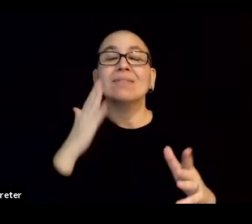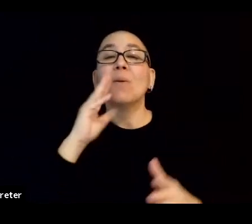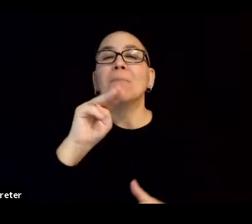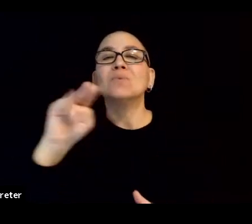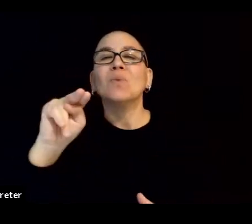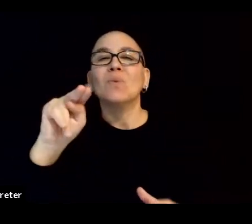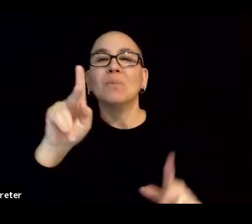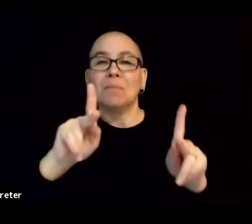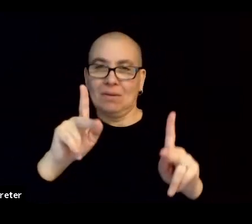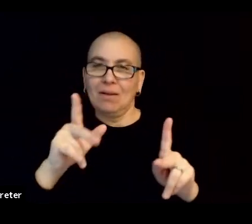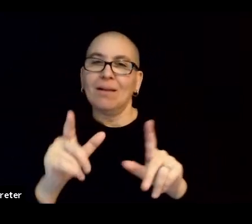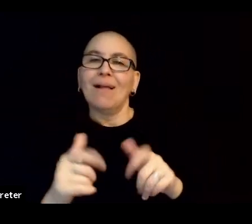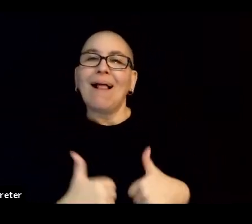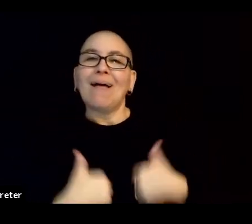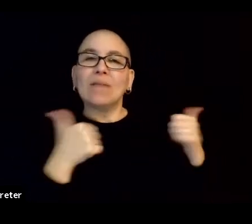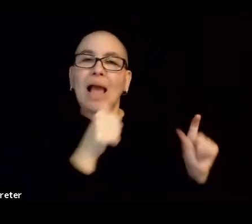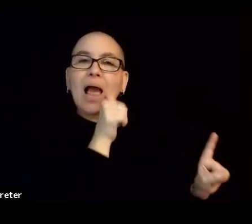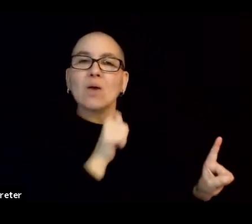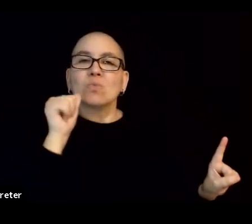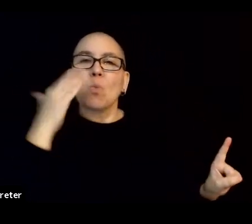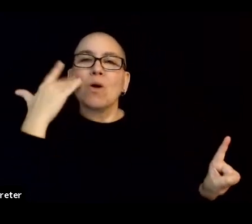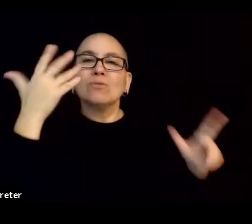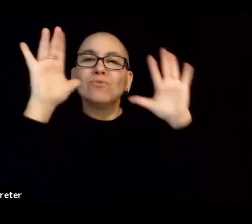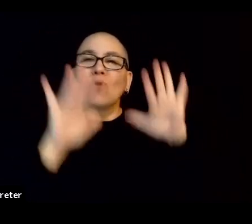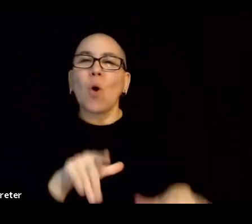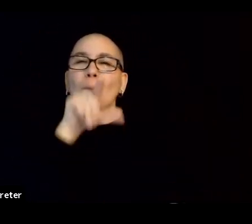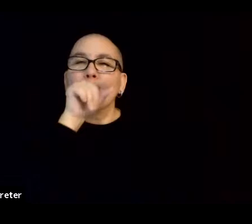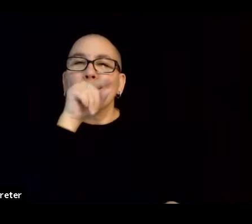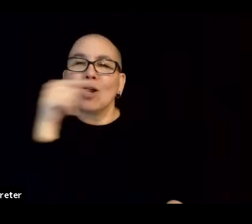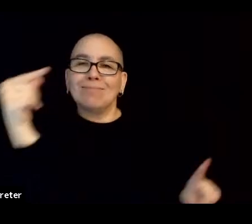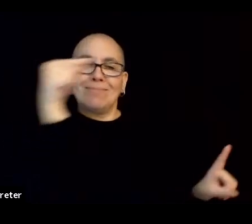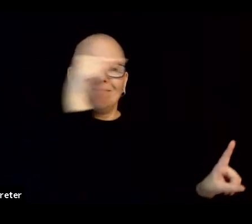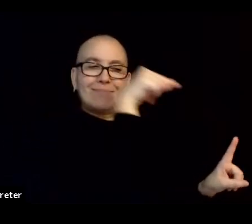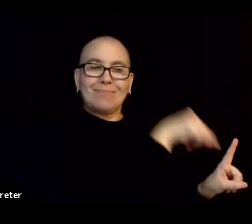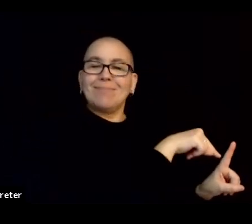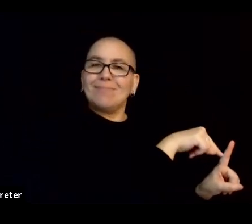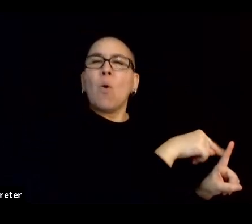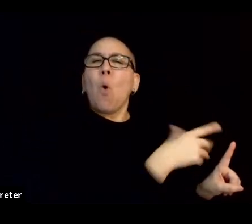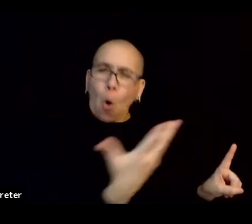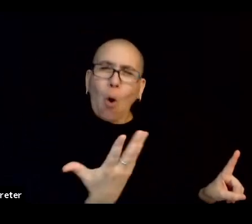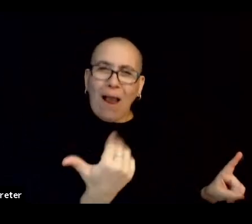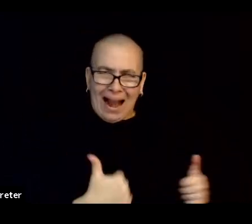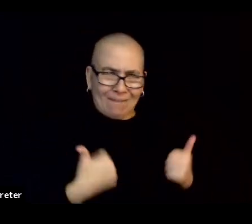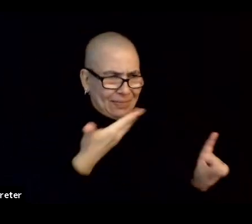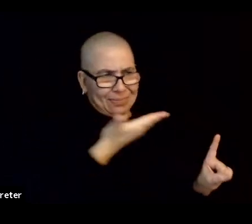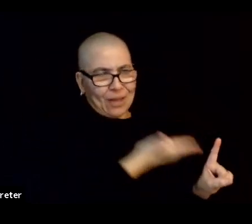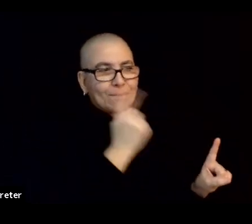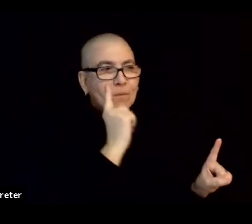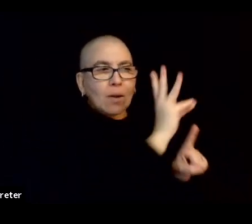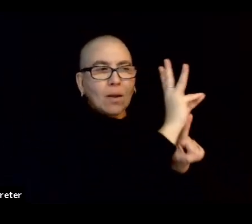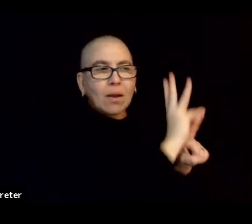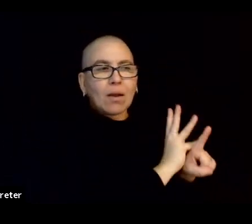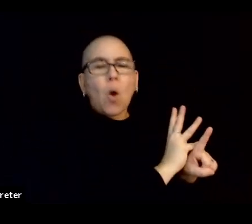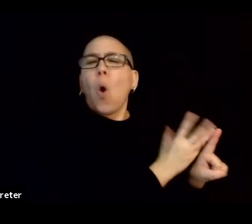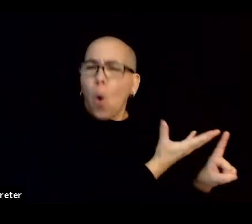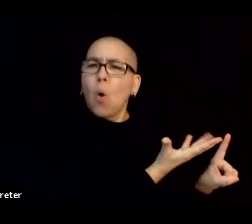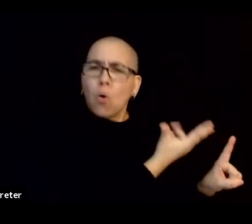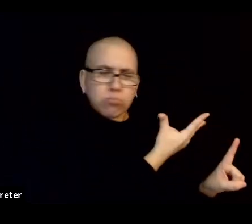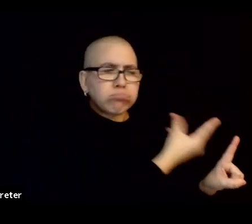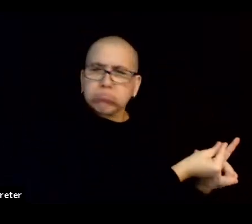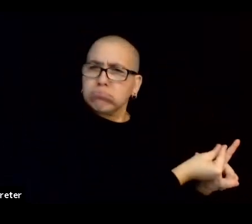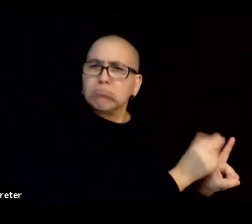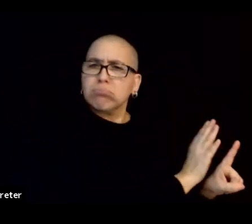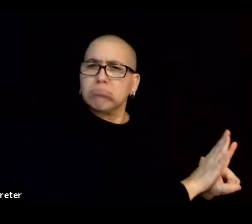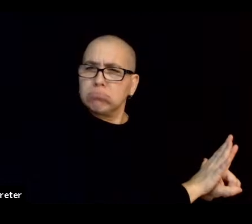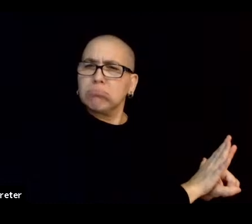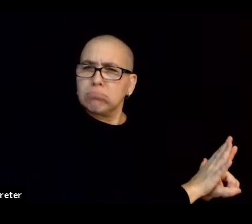because that is a temporary home for them. One of the things that we've talked about is the importance of that second dose. And so as